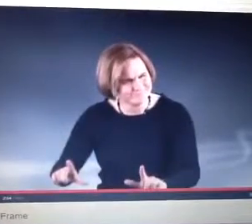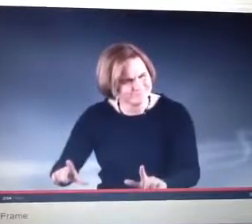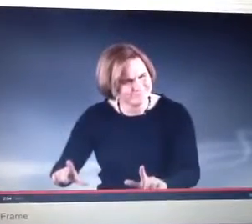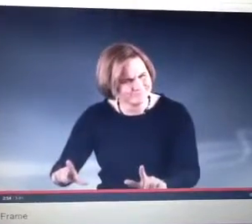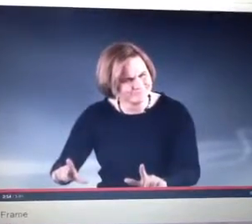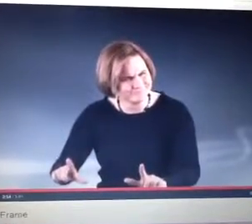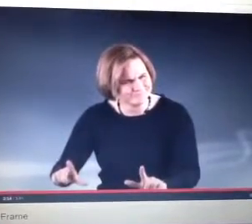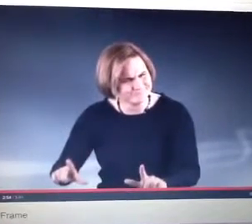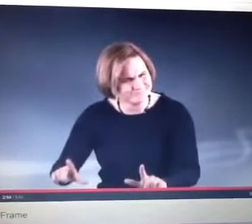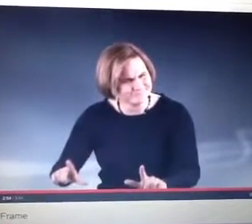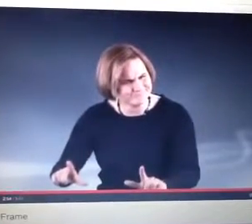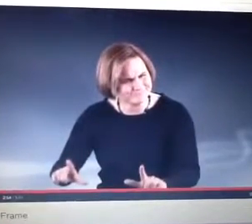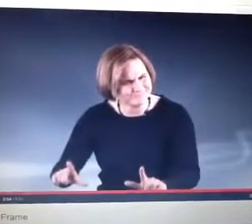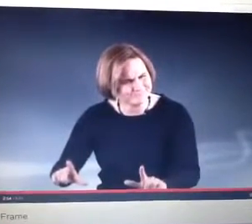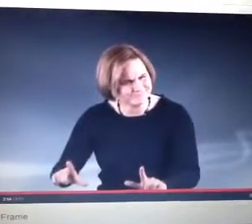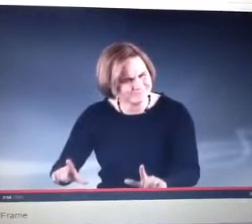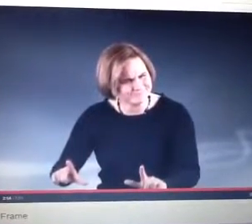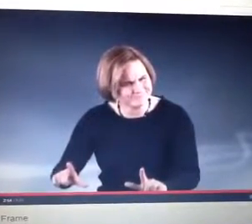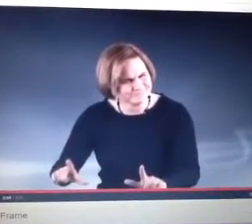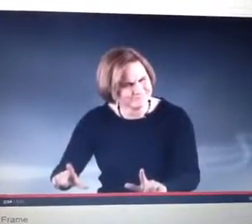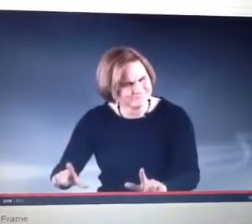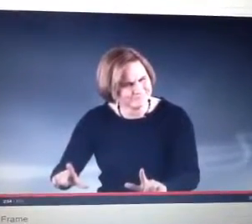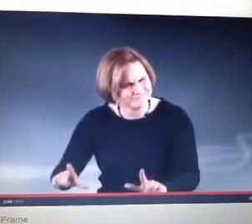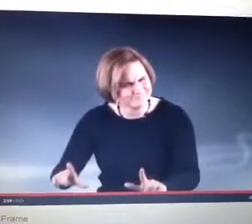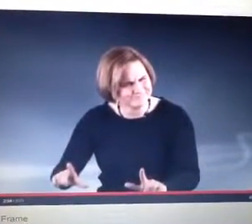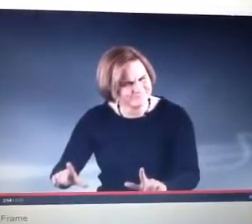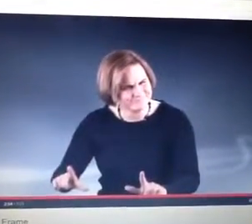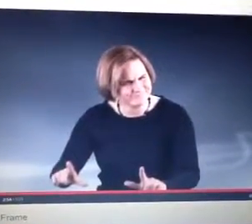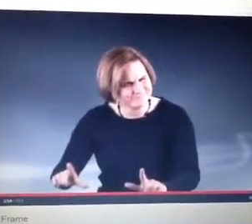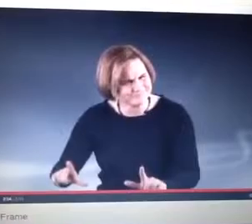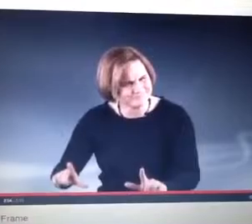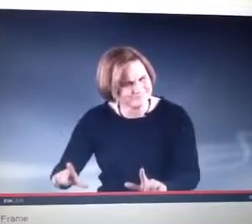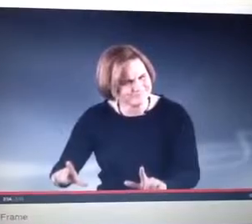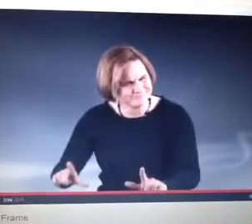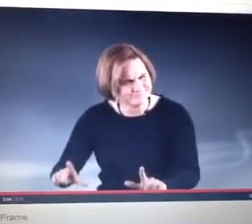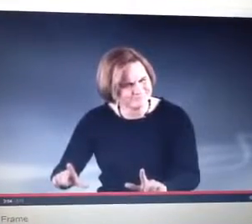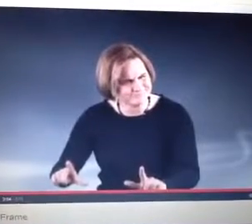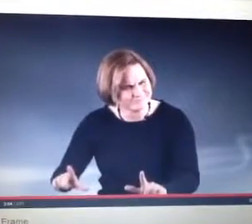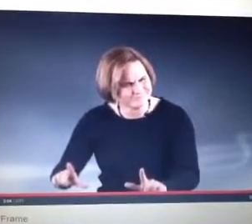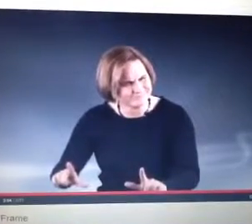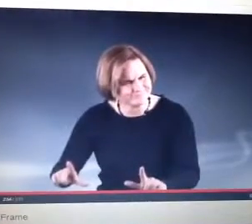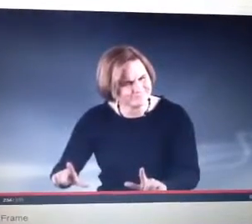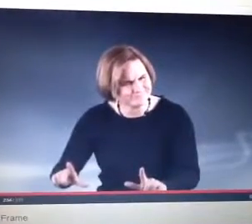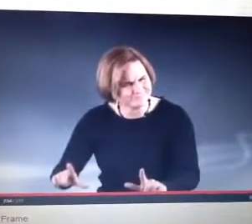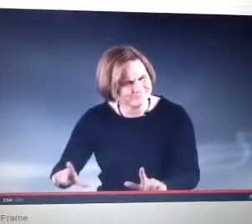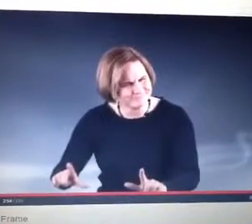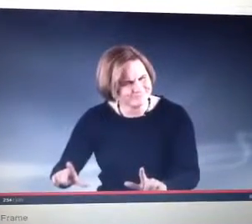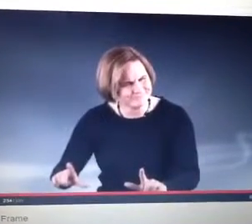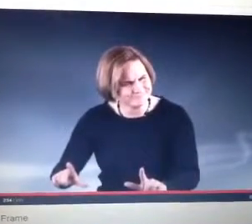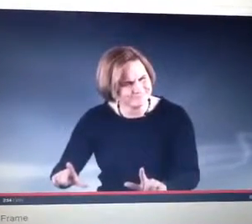So I just stood with my hands on my hip looking at him like, really? That's really what you did? And